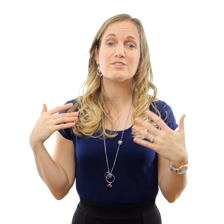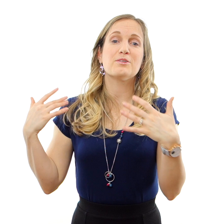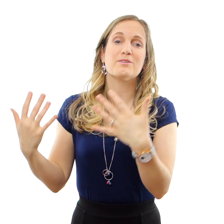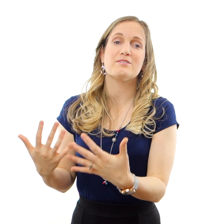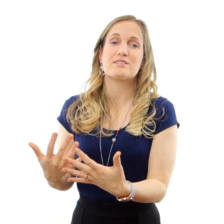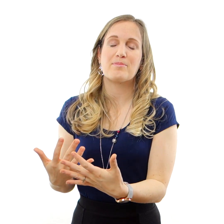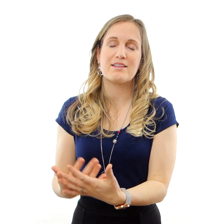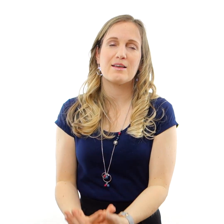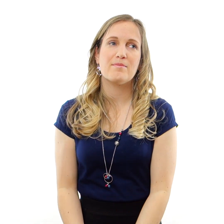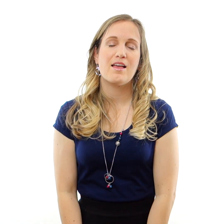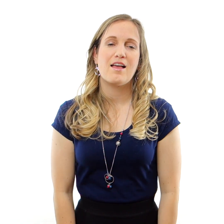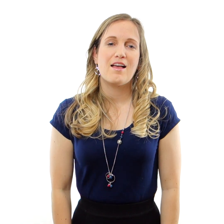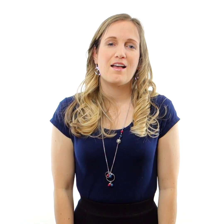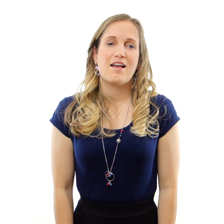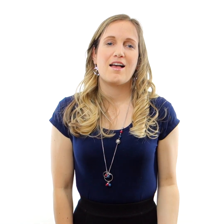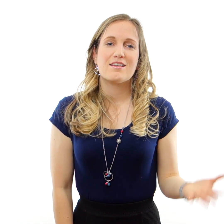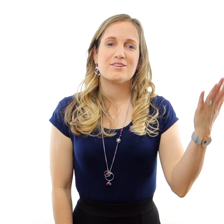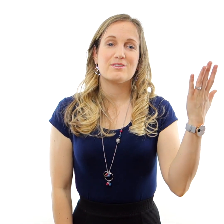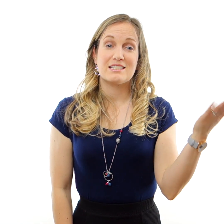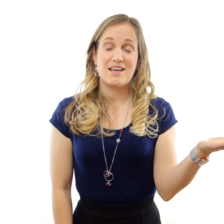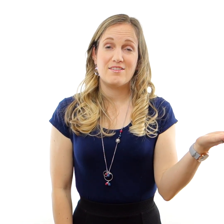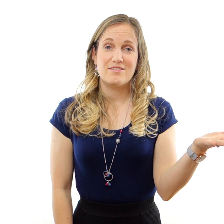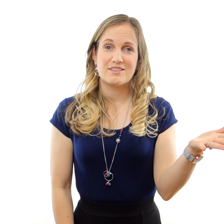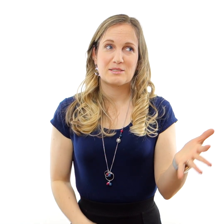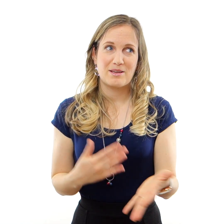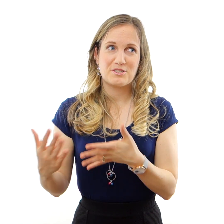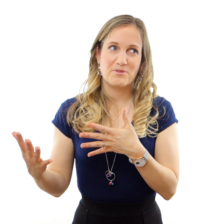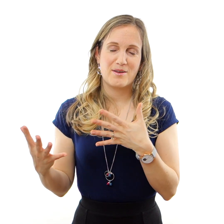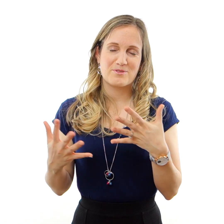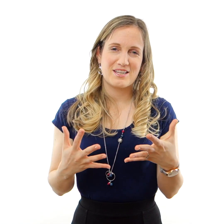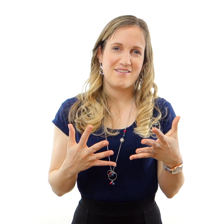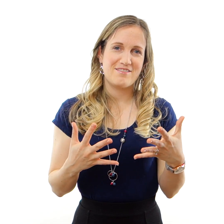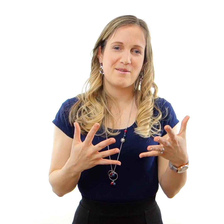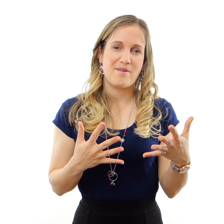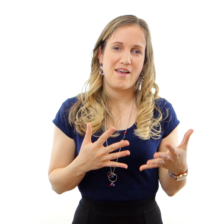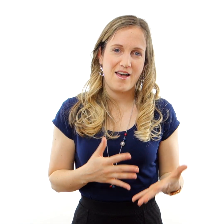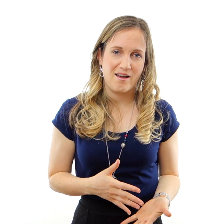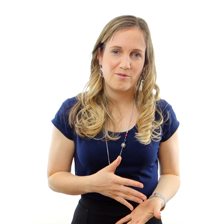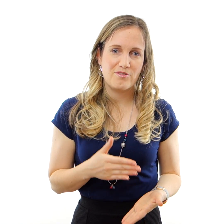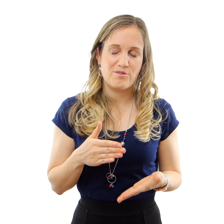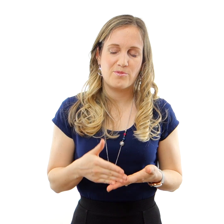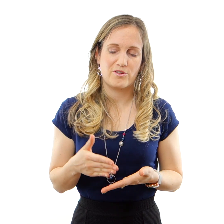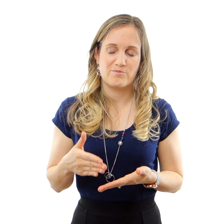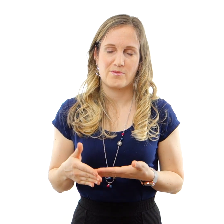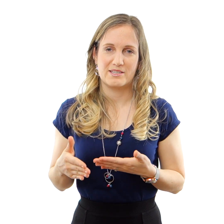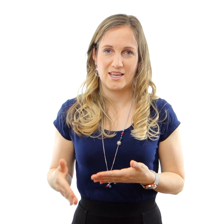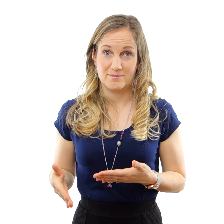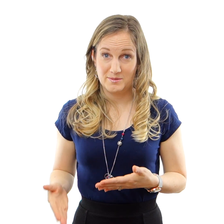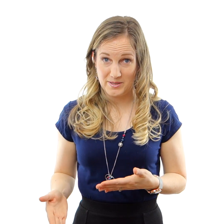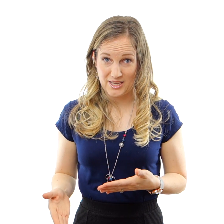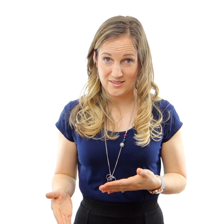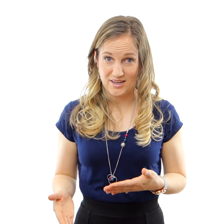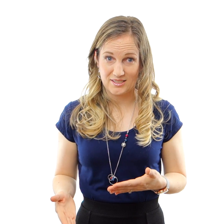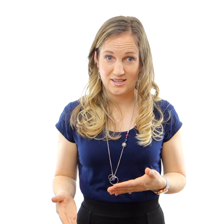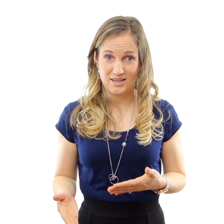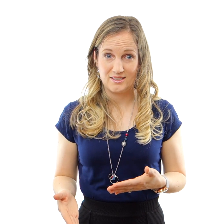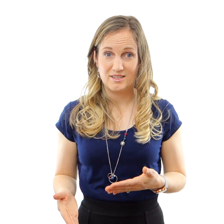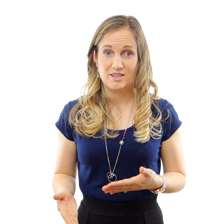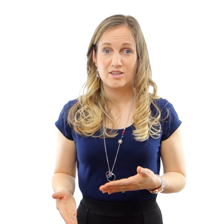going to explain them. You're going to explain to them or tell them how the Book of Mormon came to be in the next line.